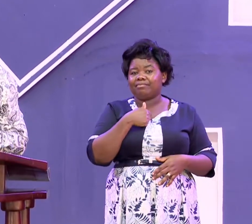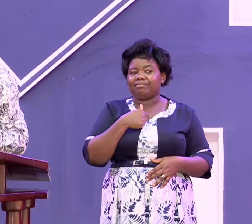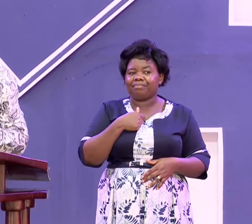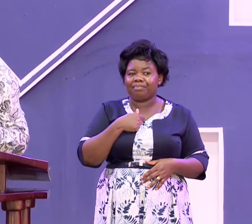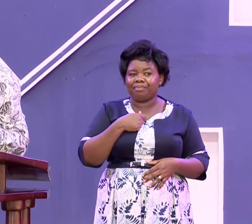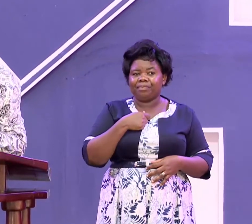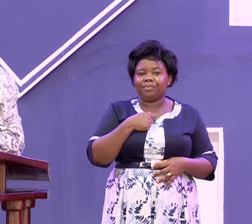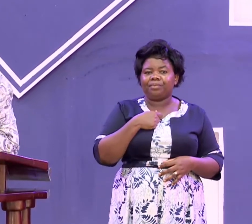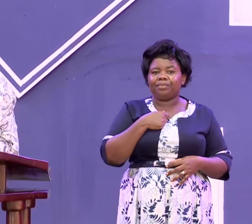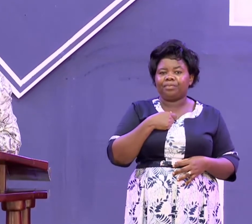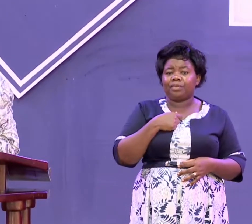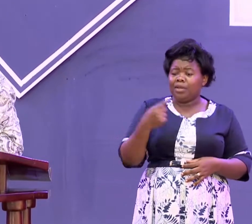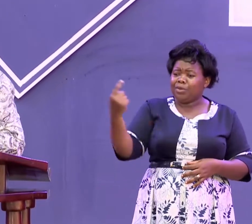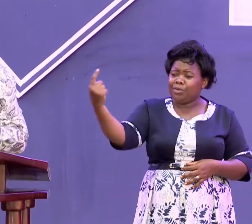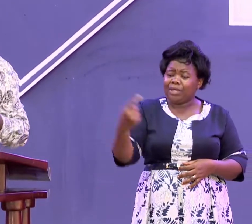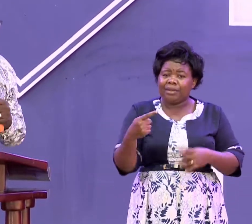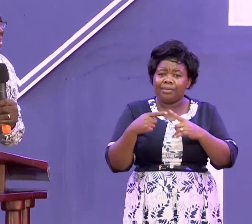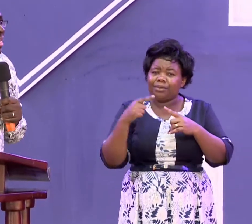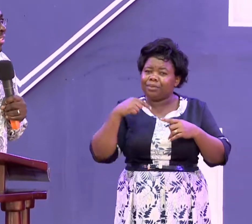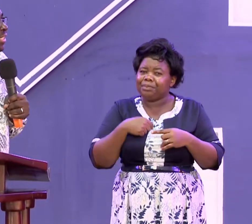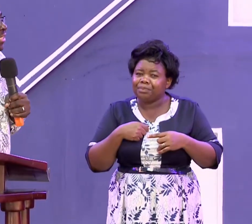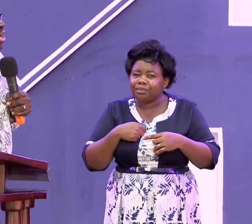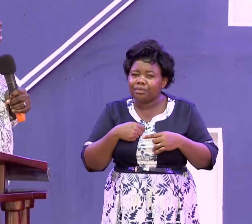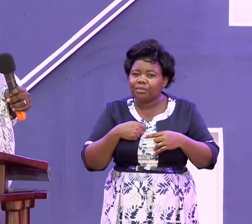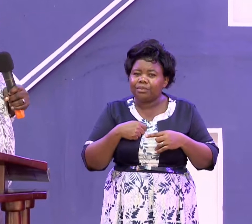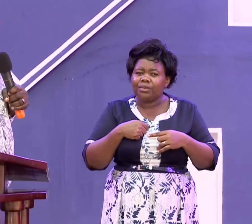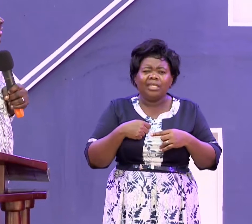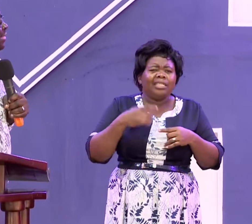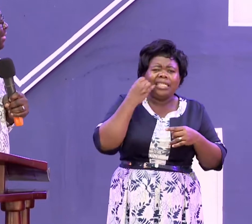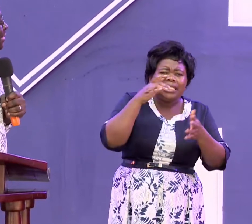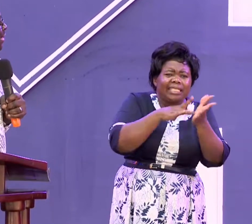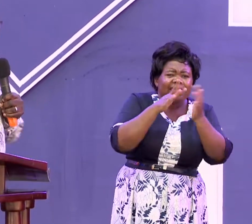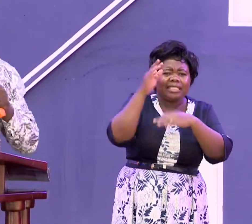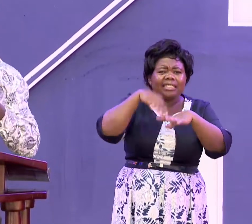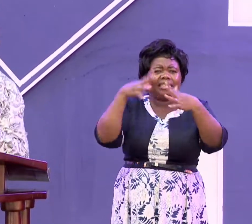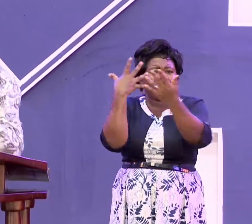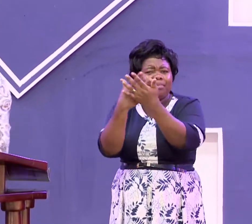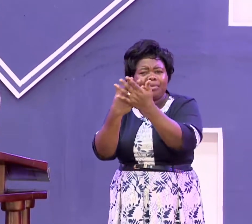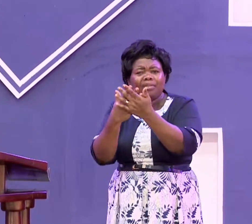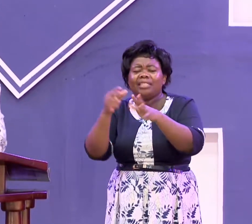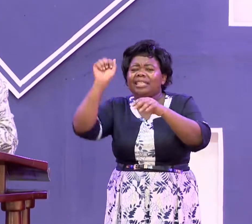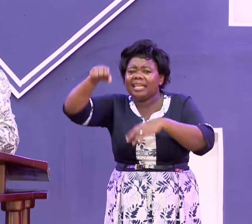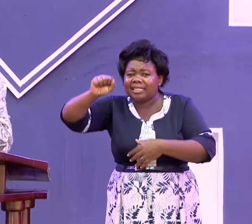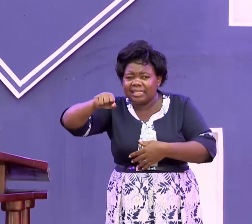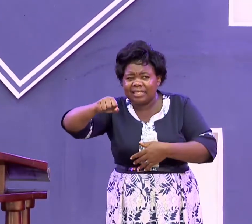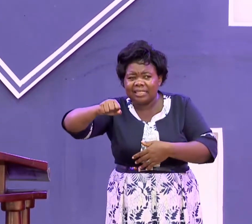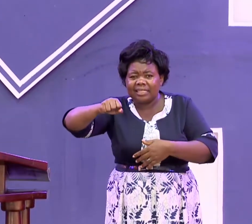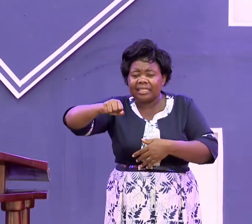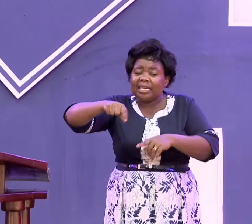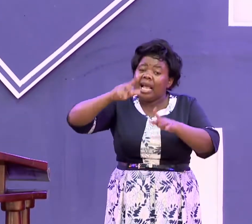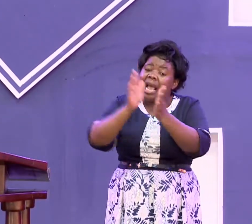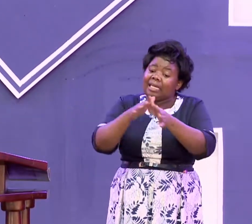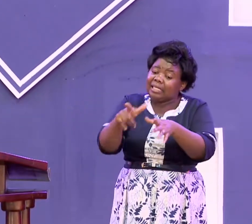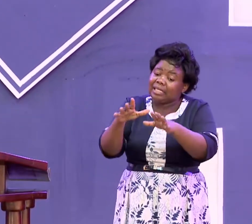Group eno yaja nendaba. You came to me. Maja jendi. Is Jesus ever in prison? Yesu abera mukomera. Yes. Yeah. And this group